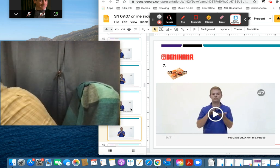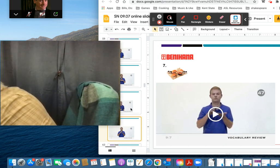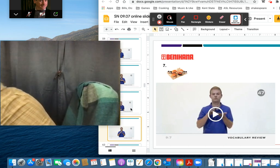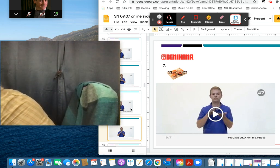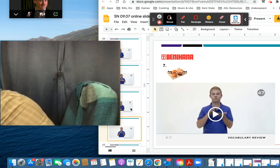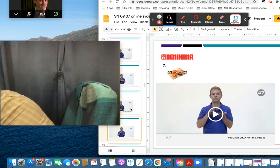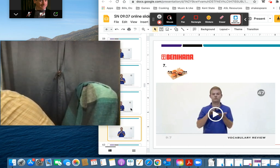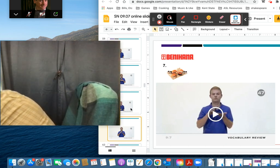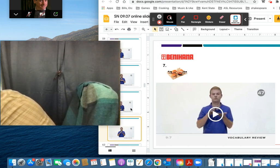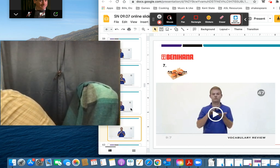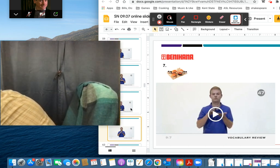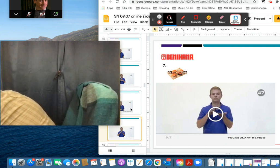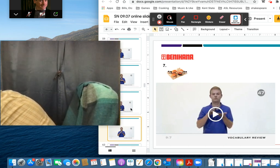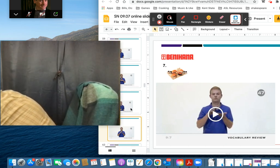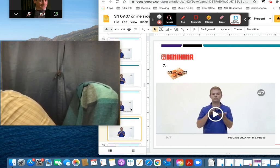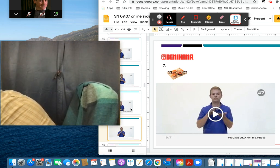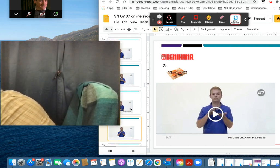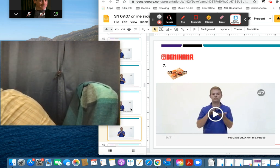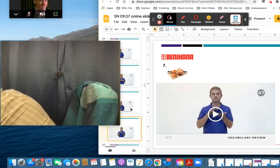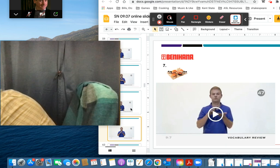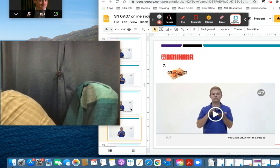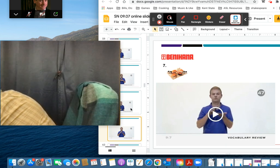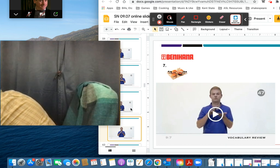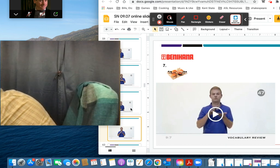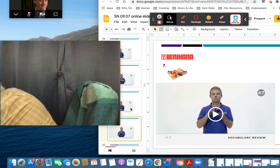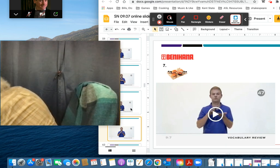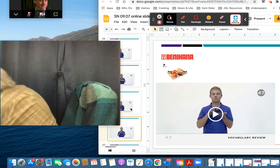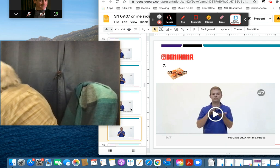Did you want to come in? Hello.